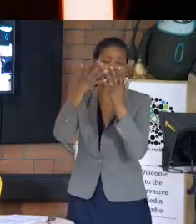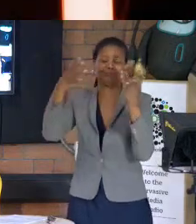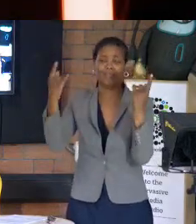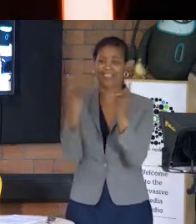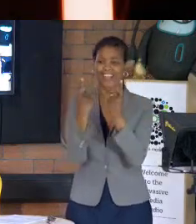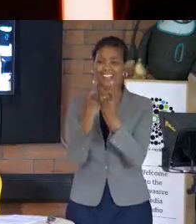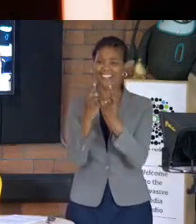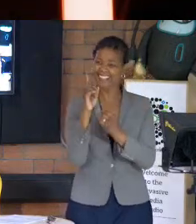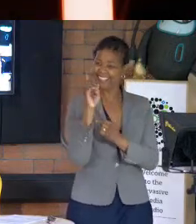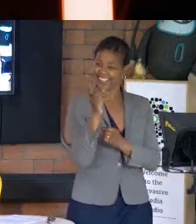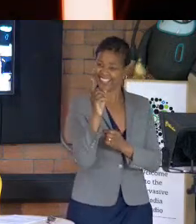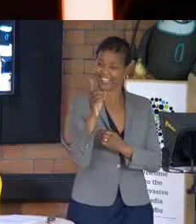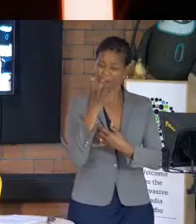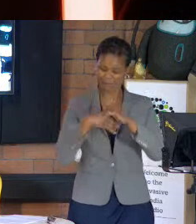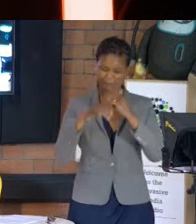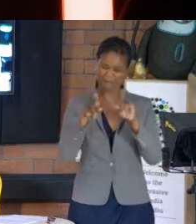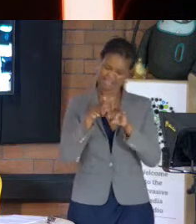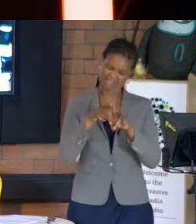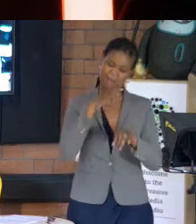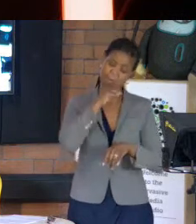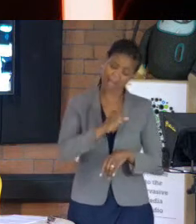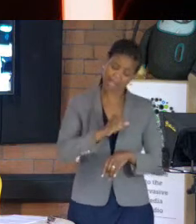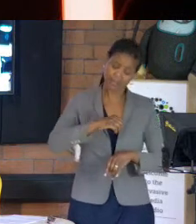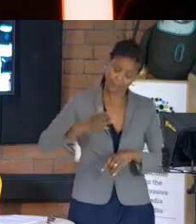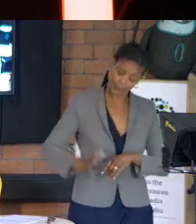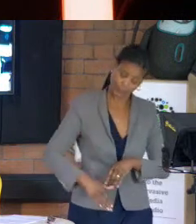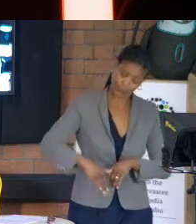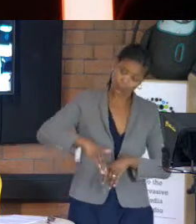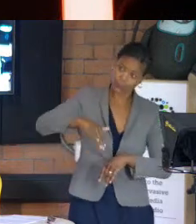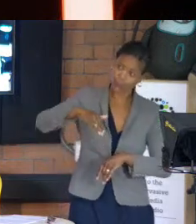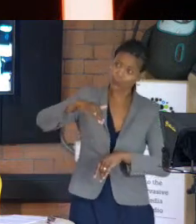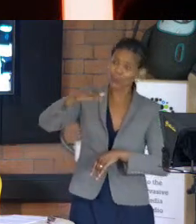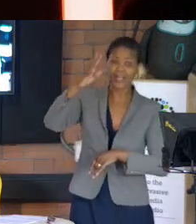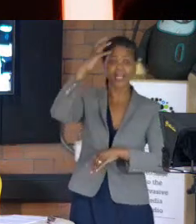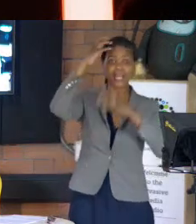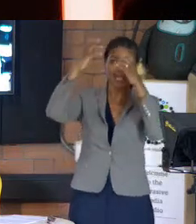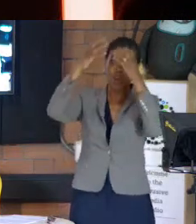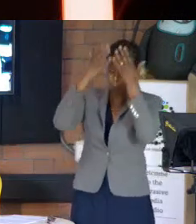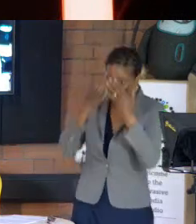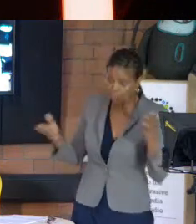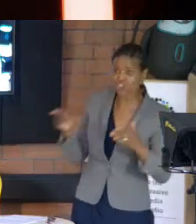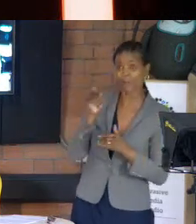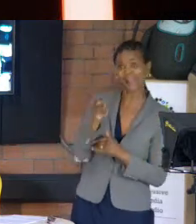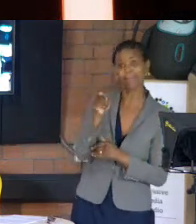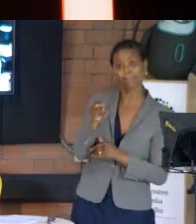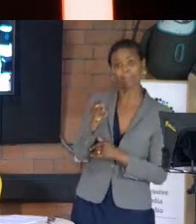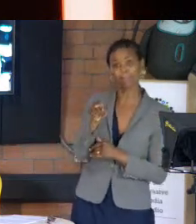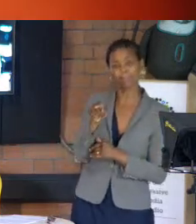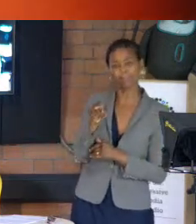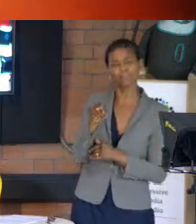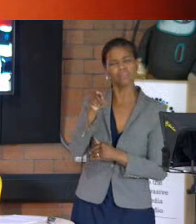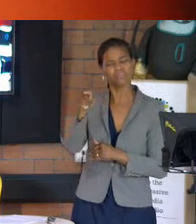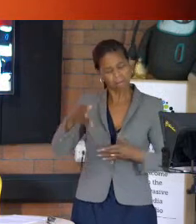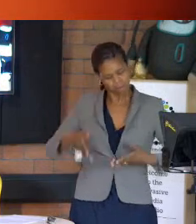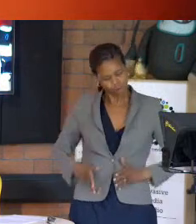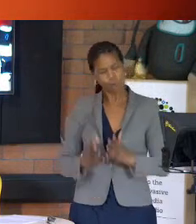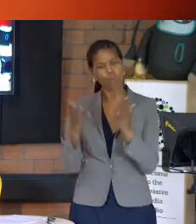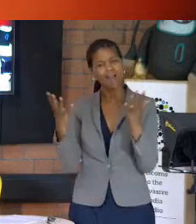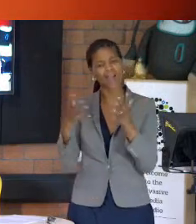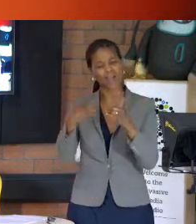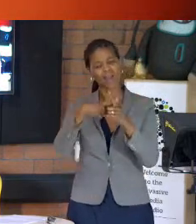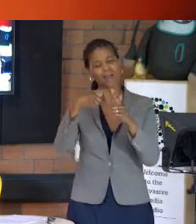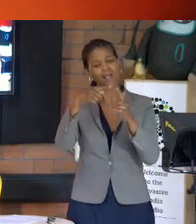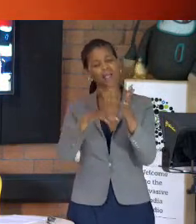Imhotep going from a common man to being worshipped by kings. Imhotep was born in Kemet and served under